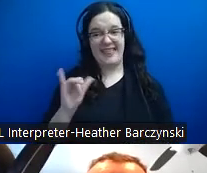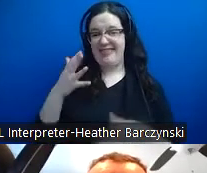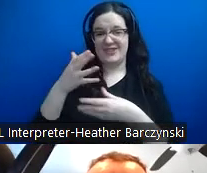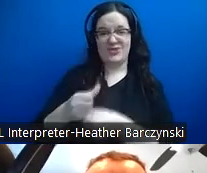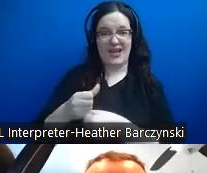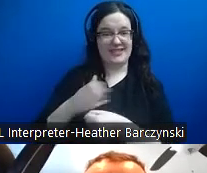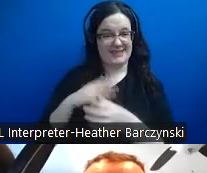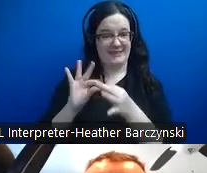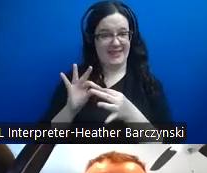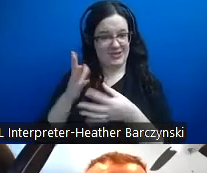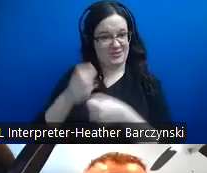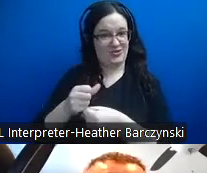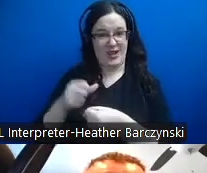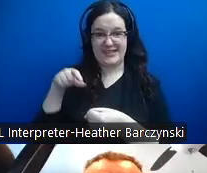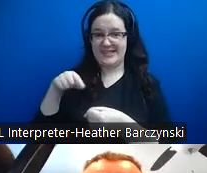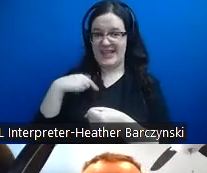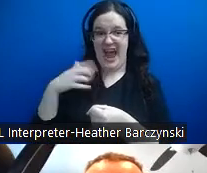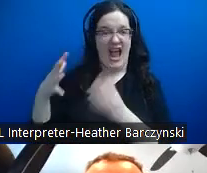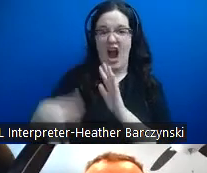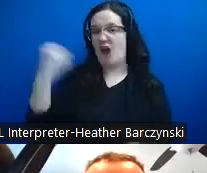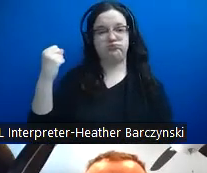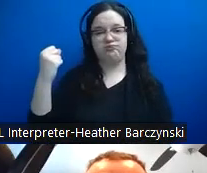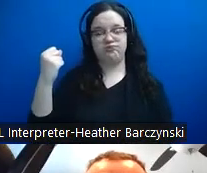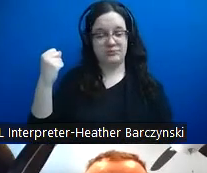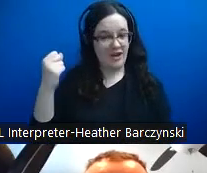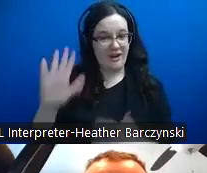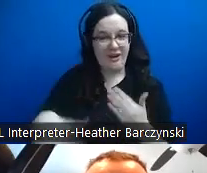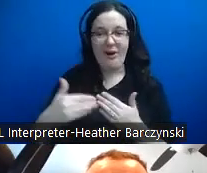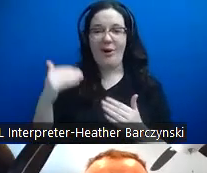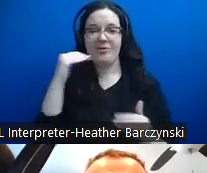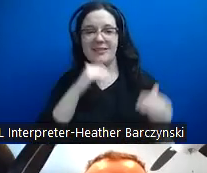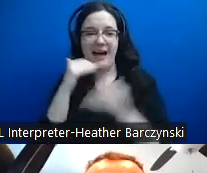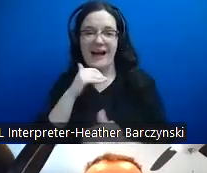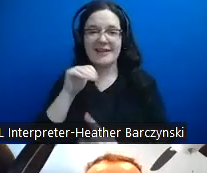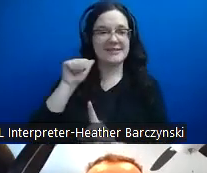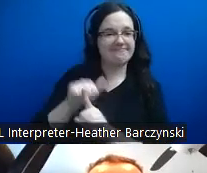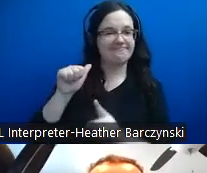relationship. I blew it out of the water, and with all the lies, the deceit, the manipulation that I did.